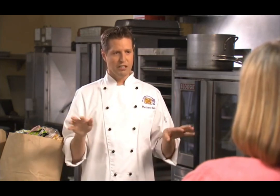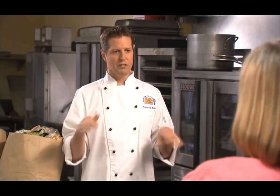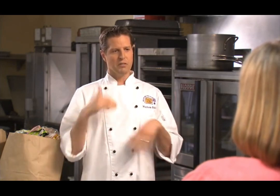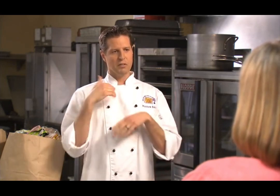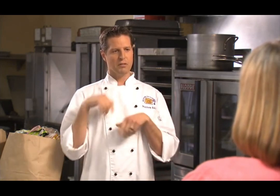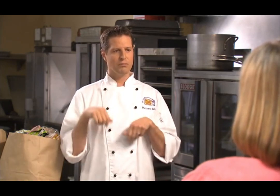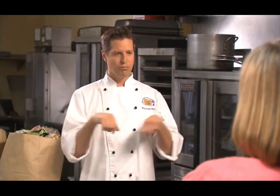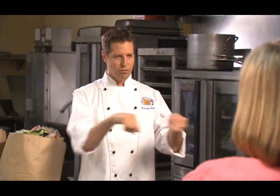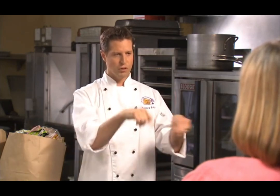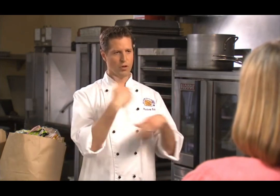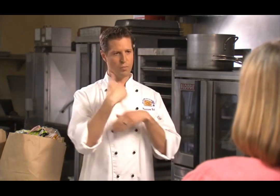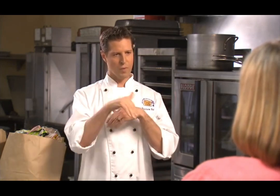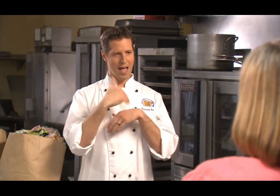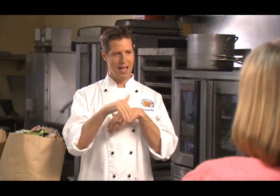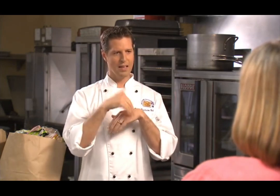followed by the bread section,